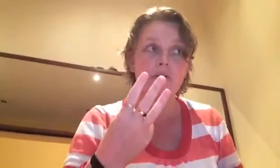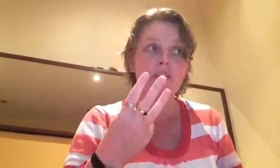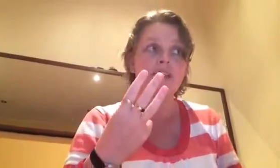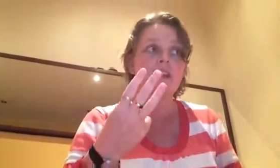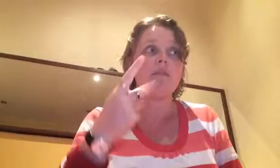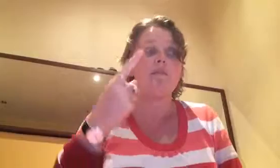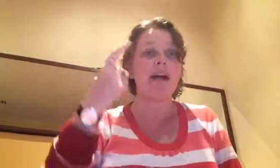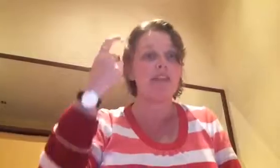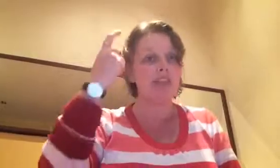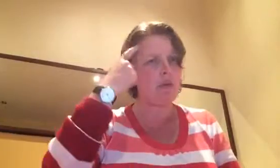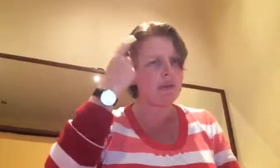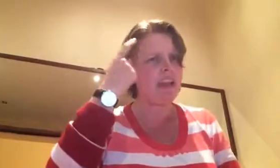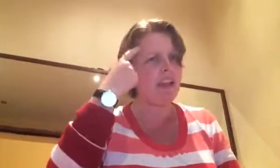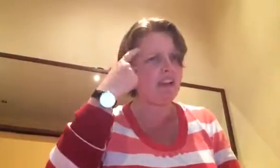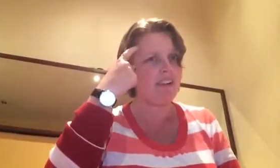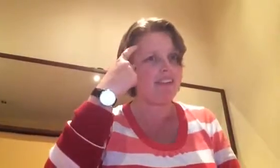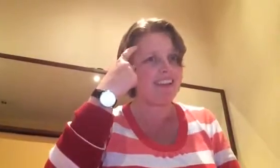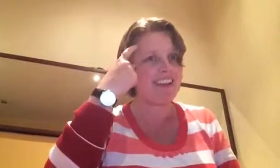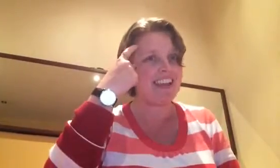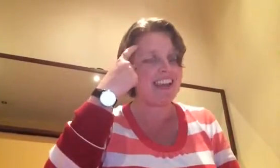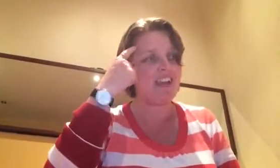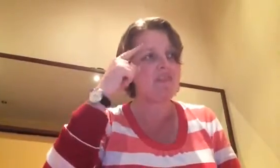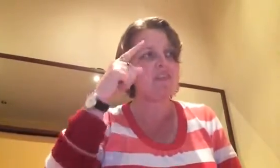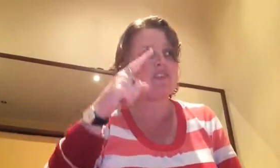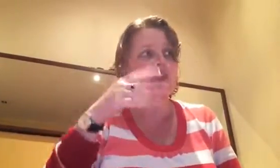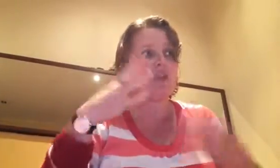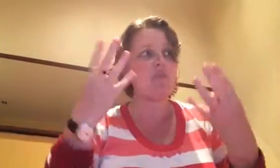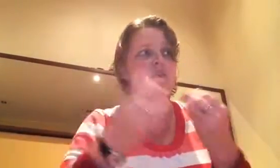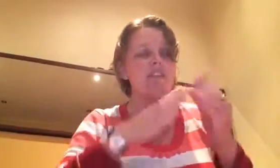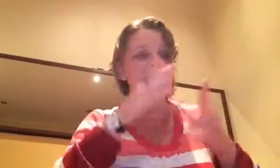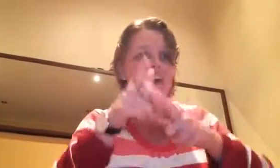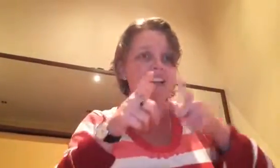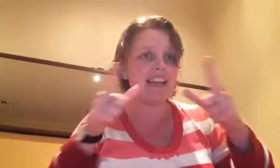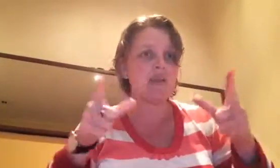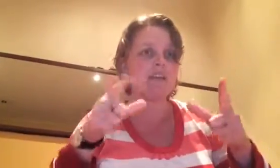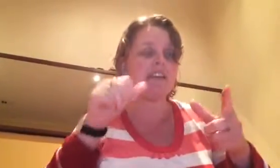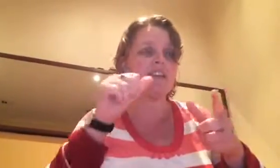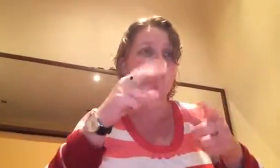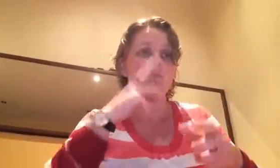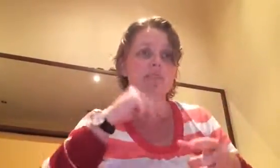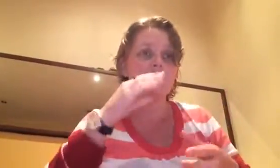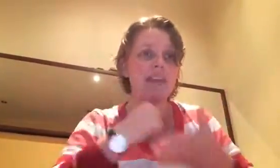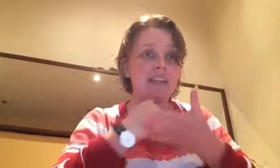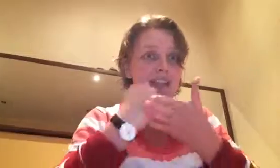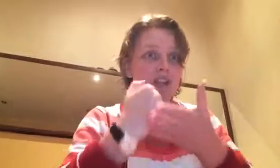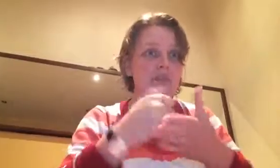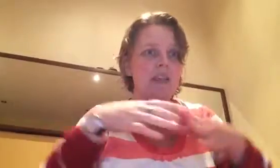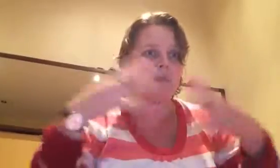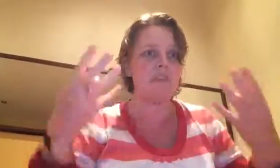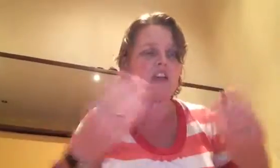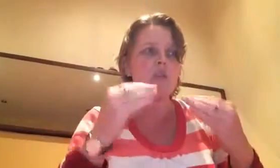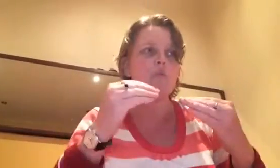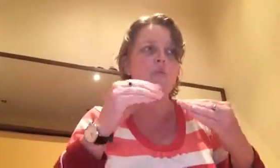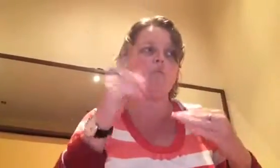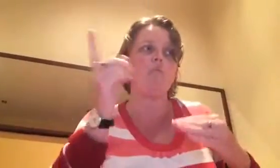3-year-old. But they were clever, okay? So with sign language and with speech therapy and with